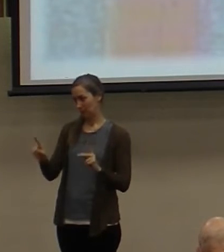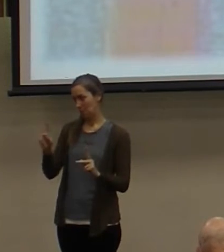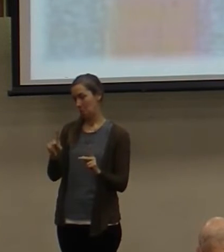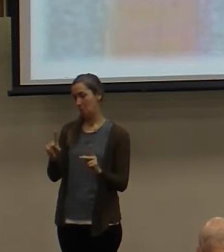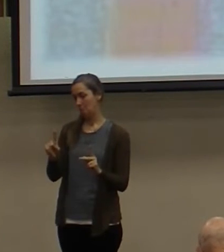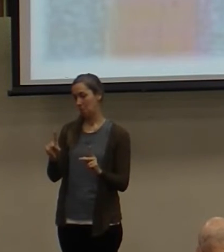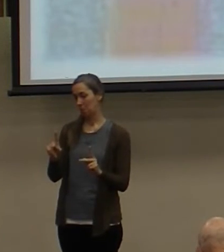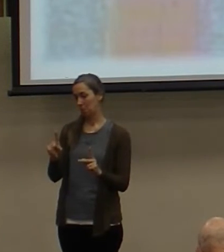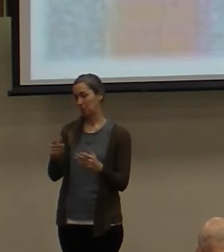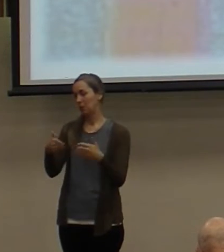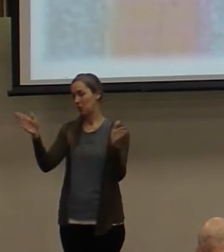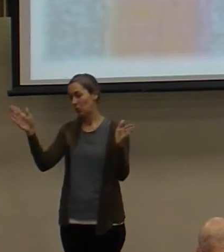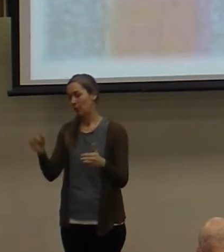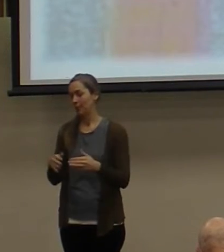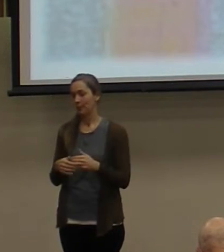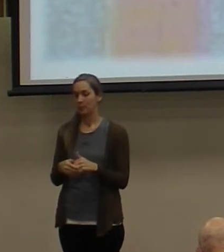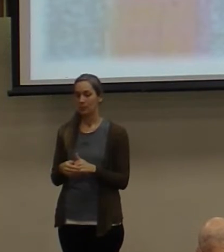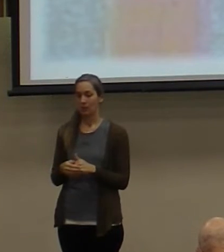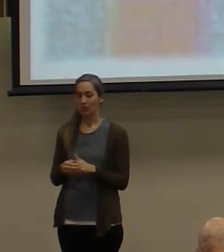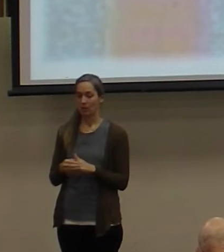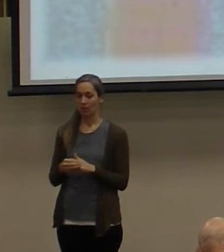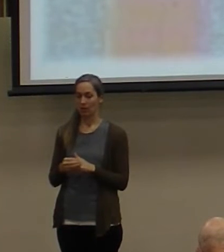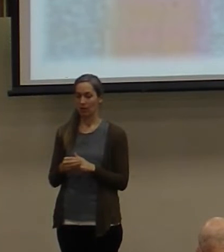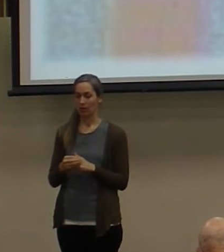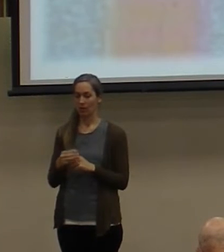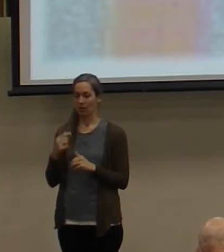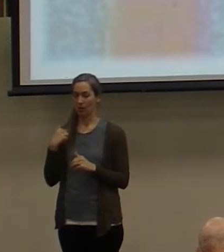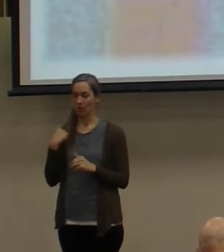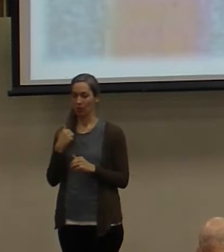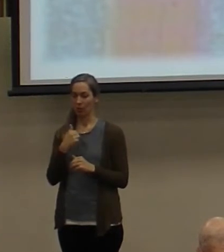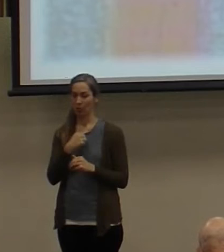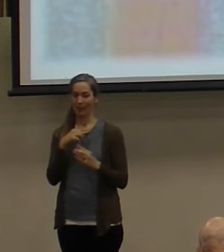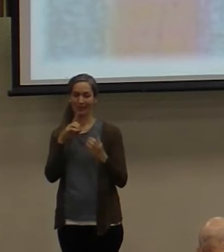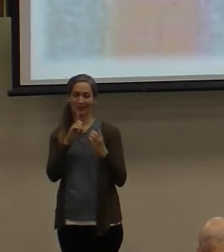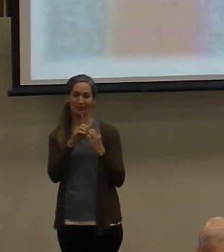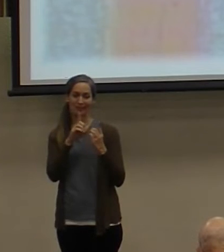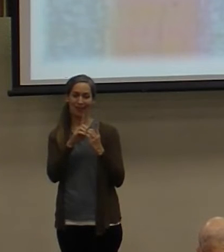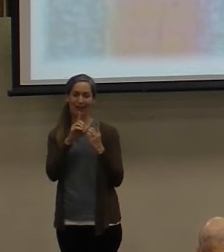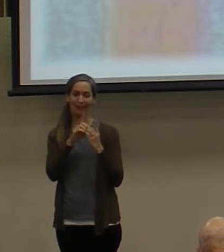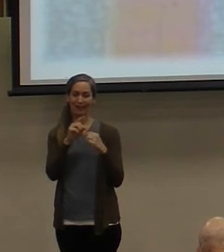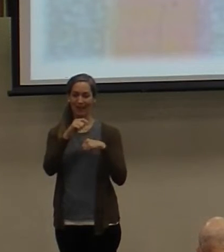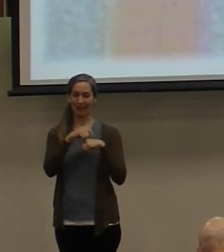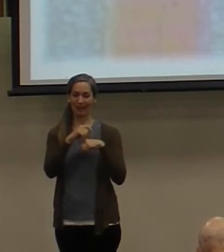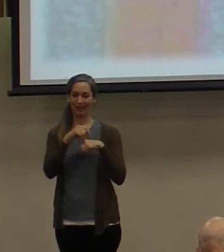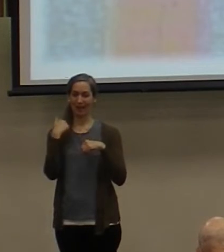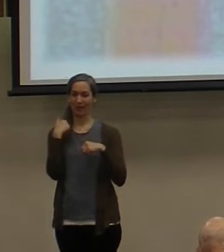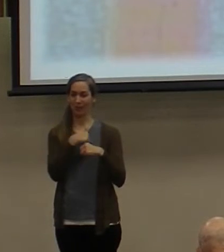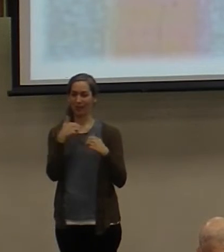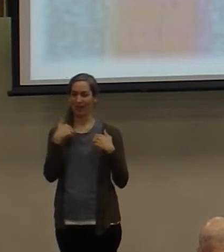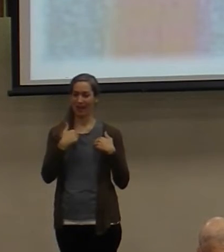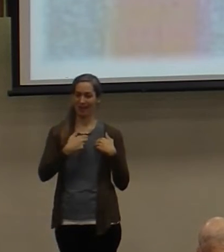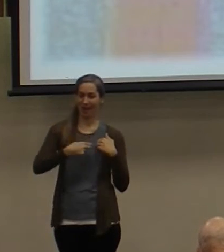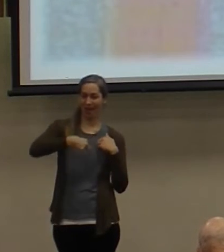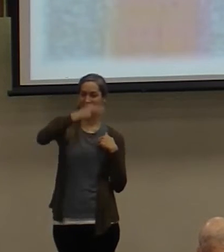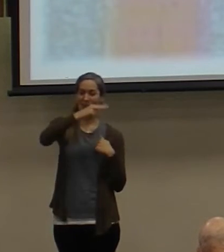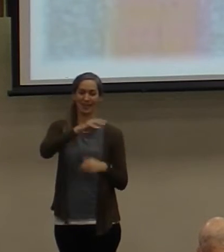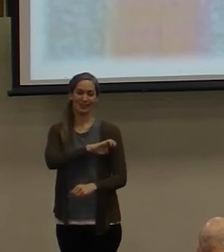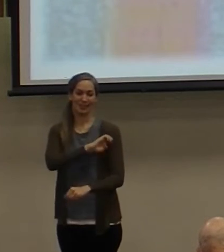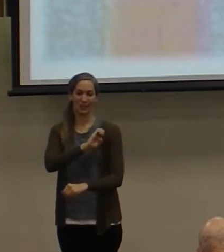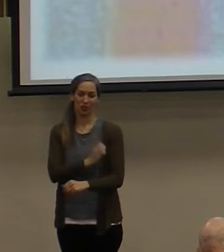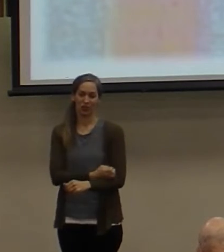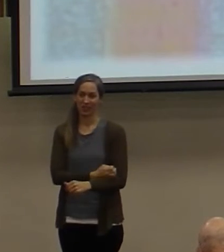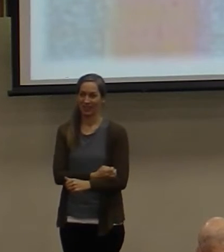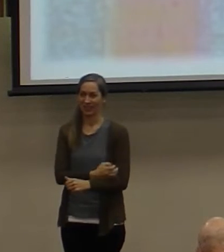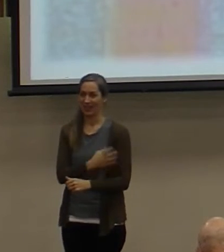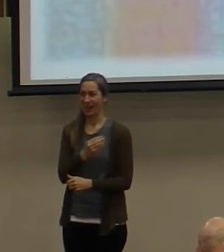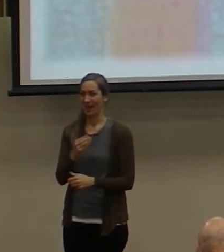most, is we courted our mates at a time in our lives when we had the highest levels of energy and probably the